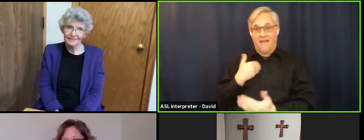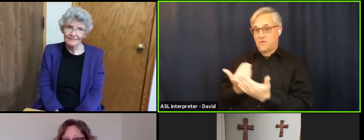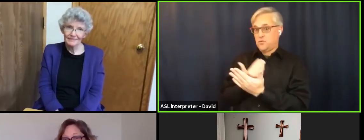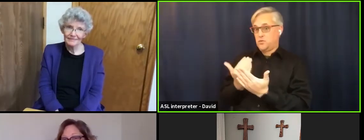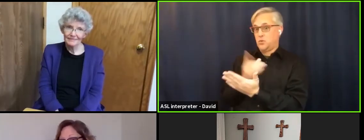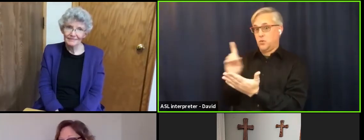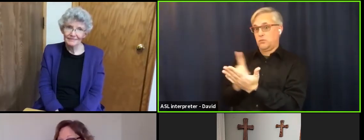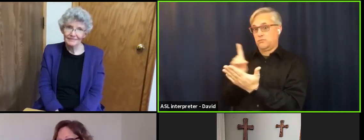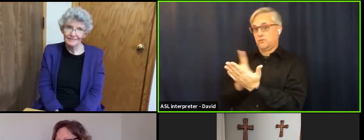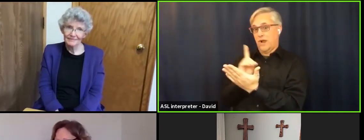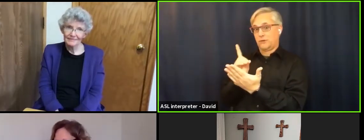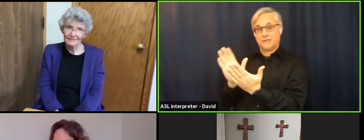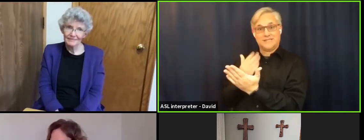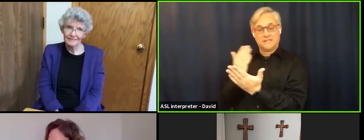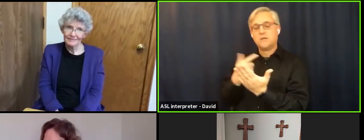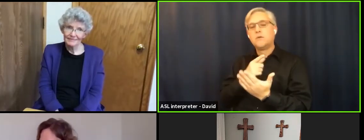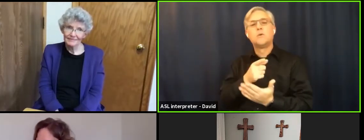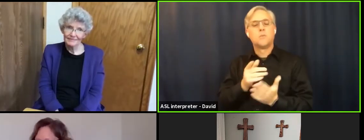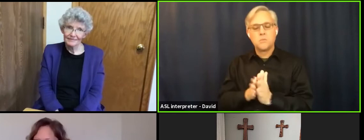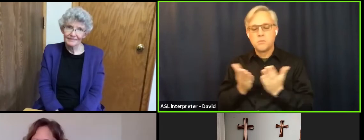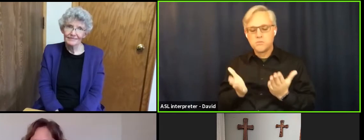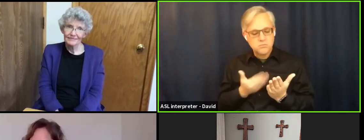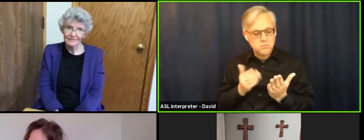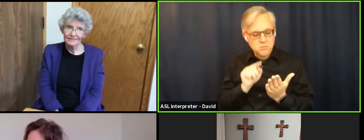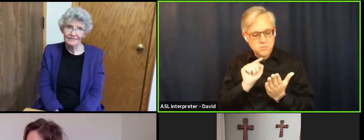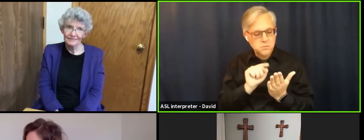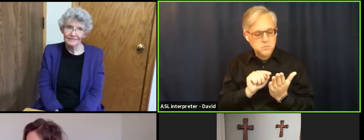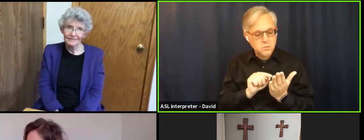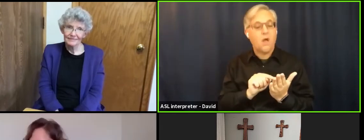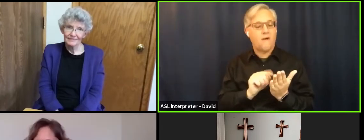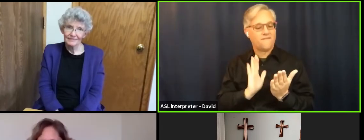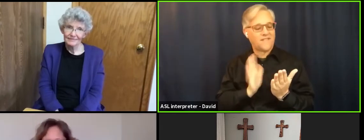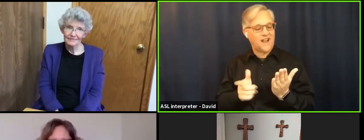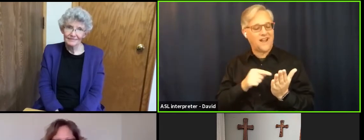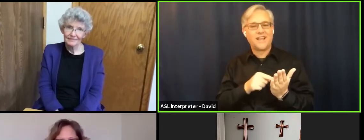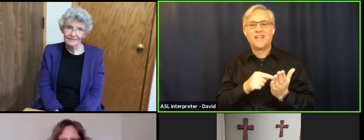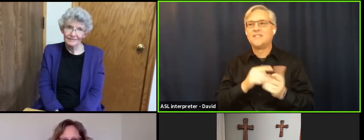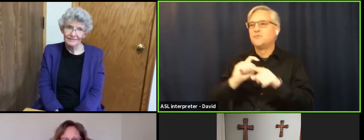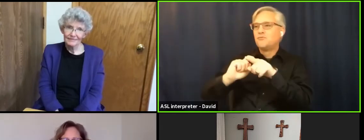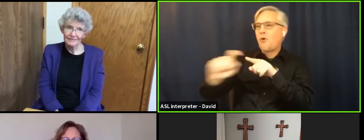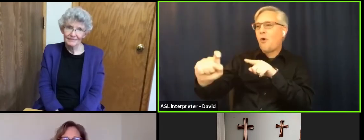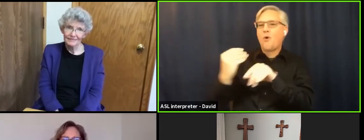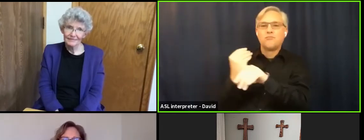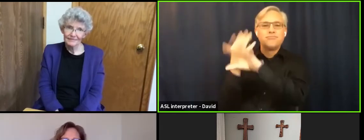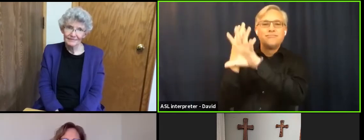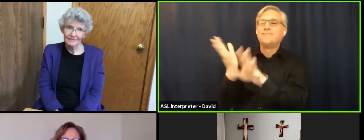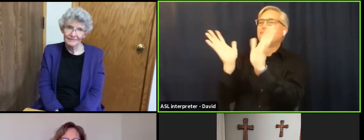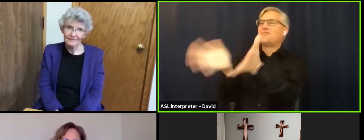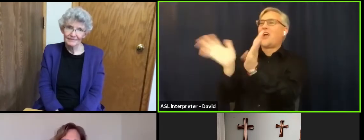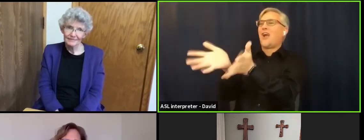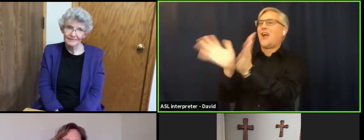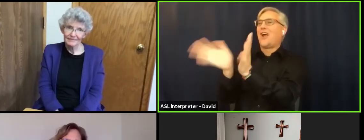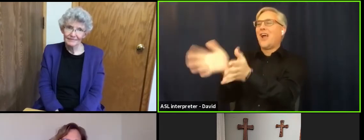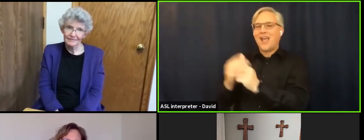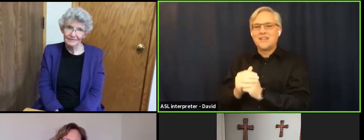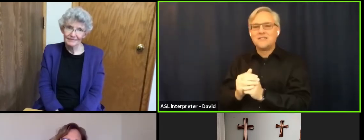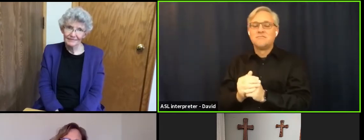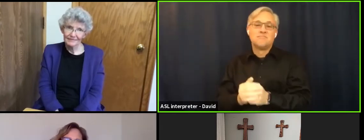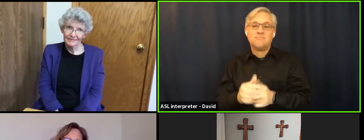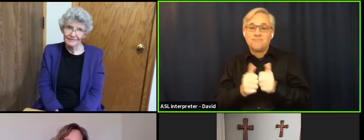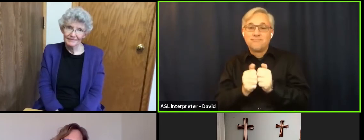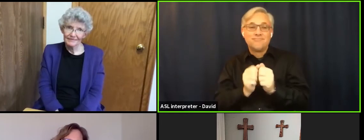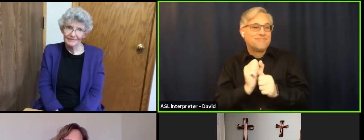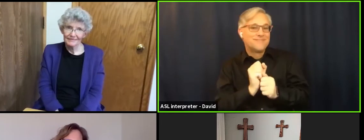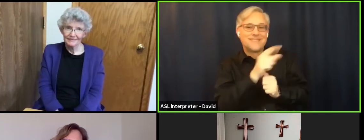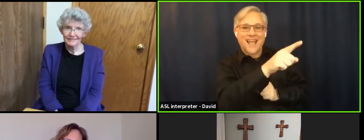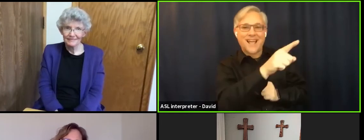Find someone's phone number. Give them a call and chat with them. Share the peace